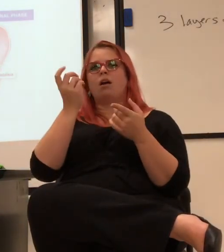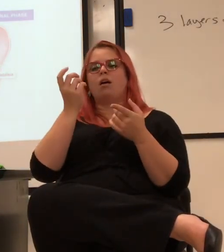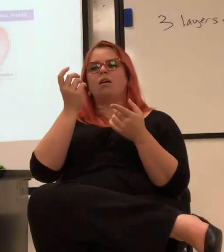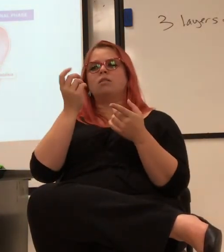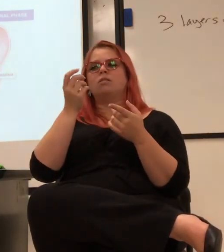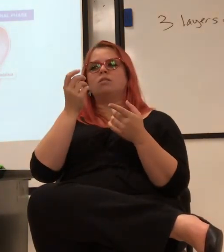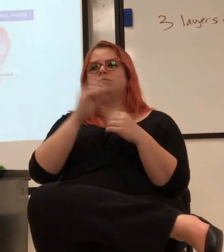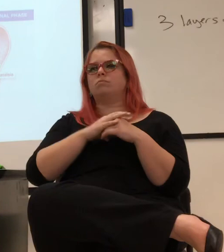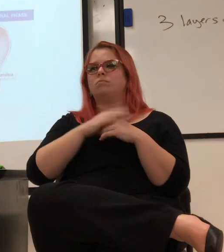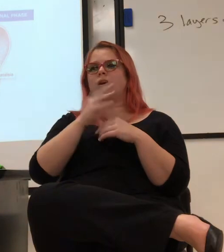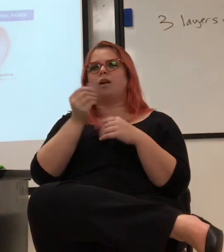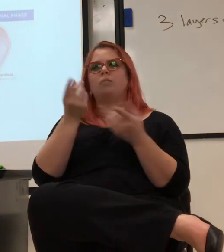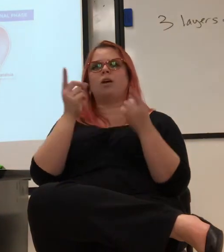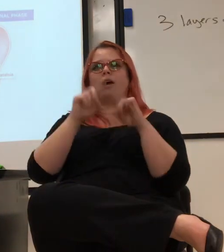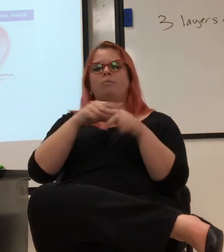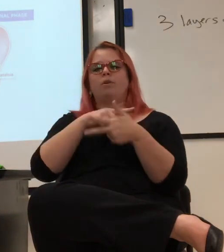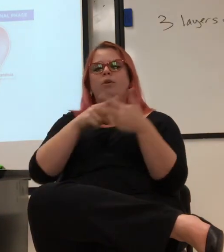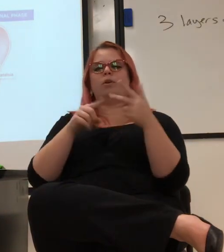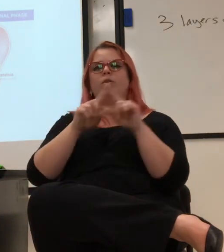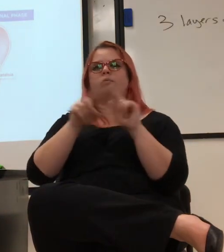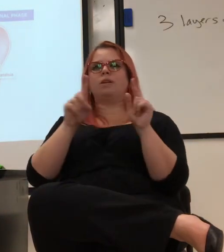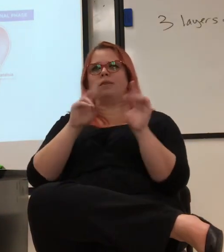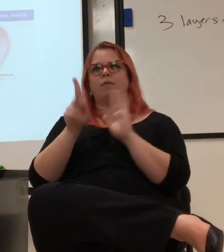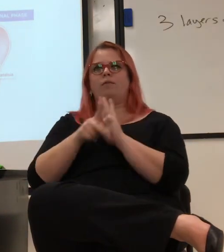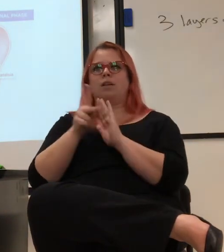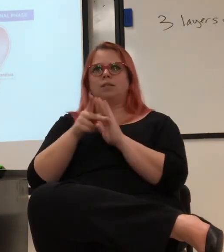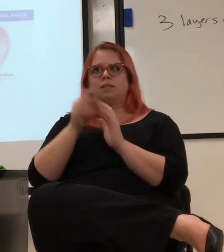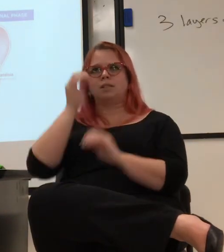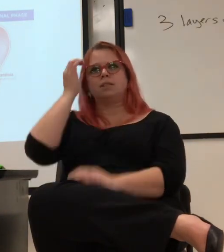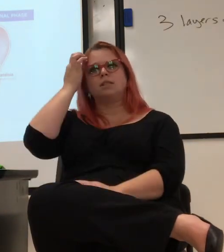3 phases.